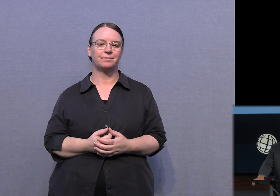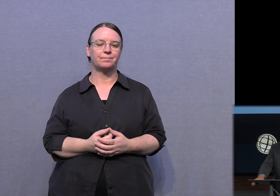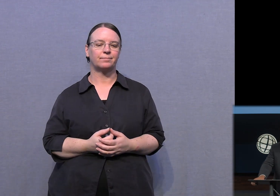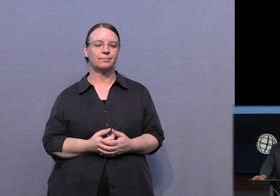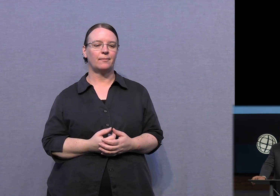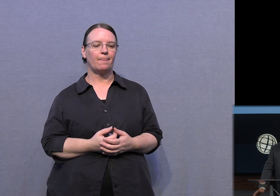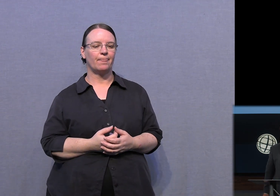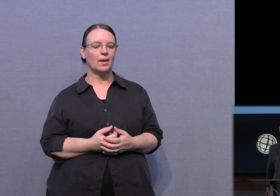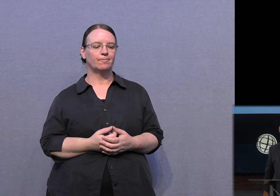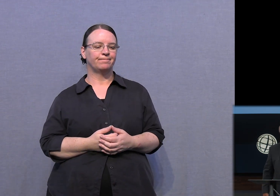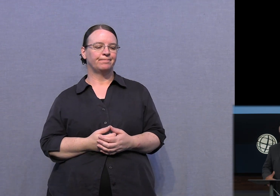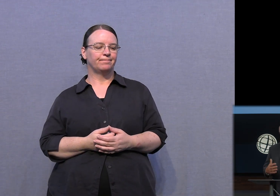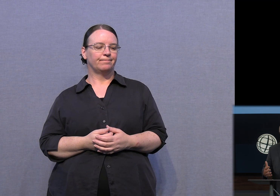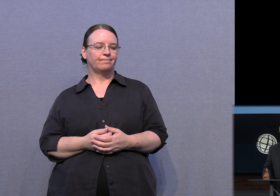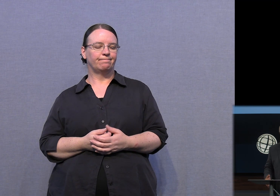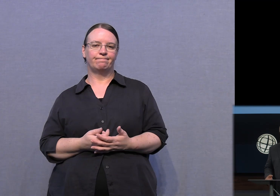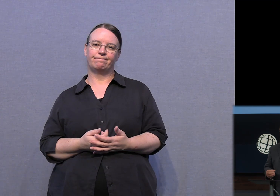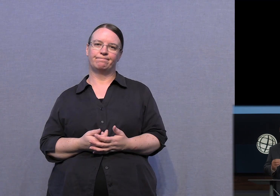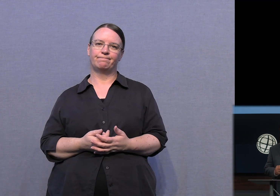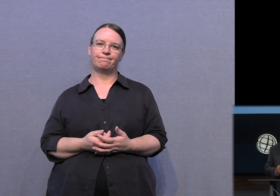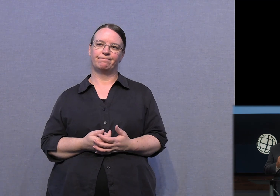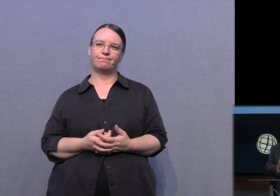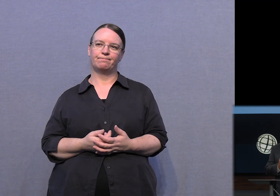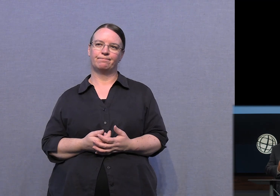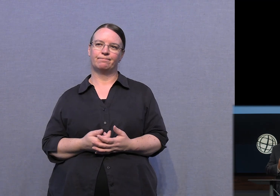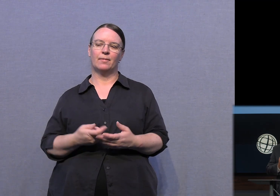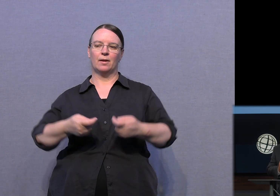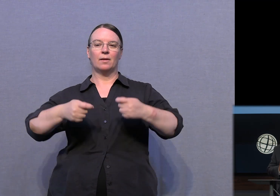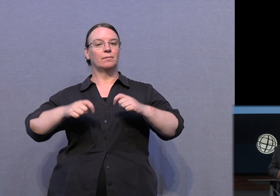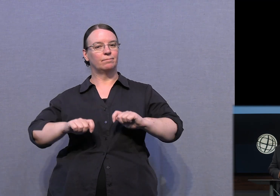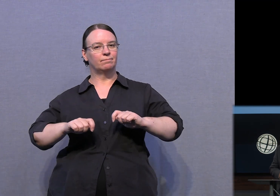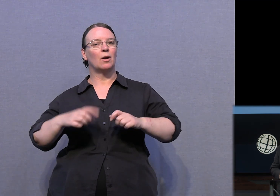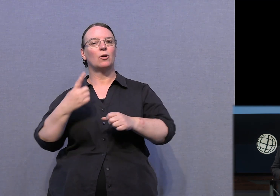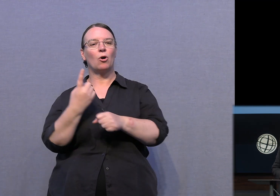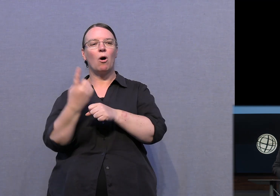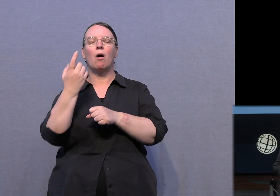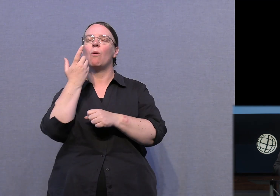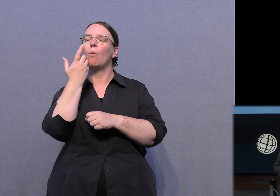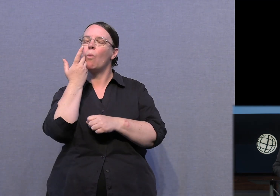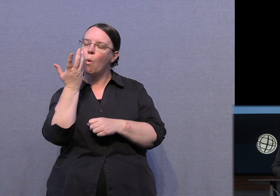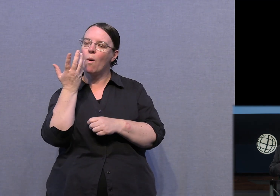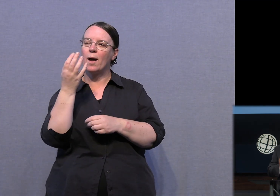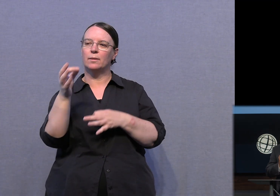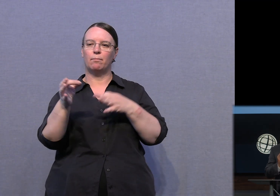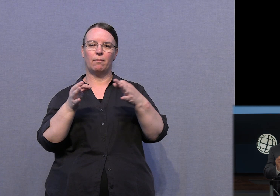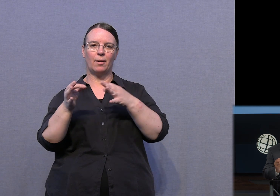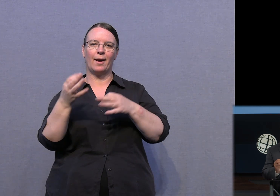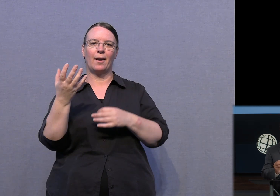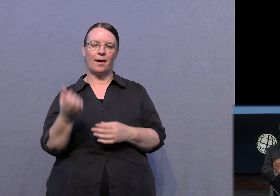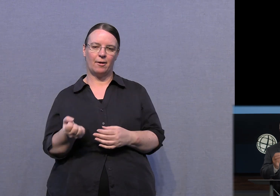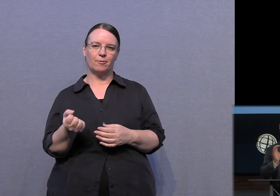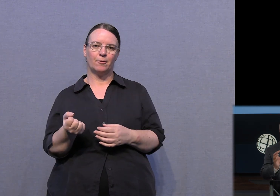my next point is my main point. God always has a plan. The situation isn't